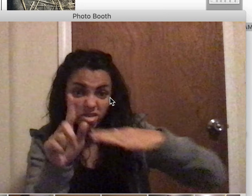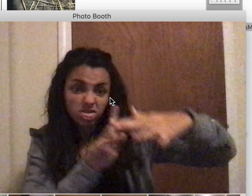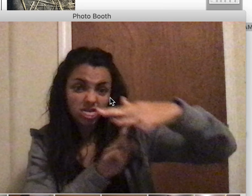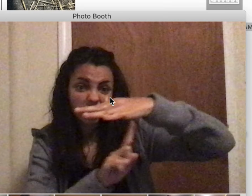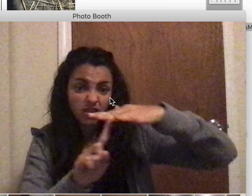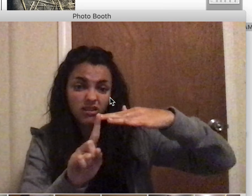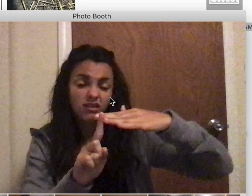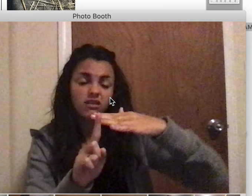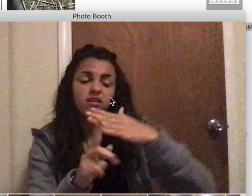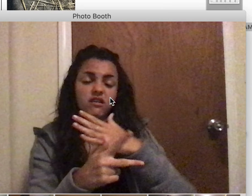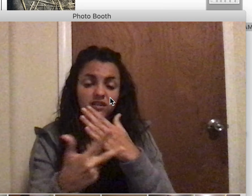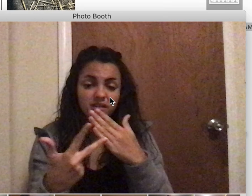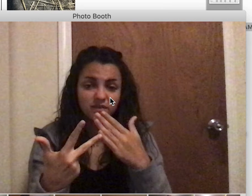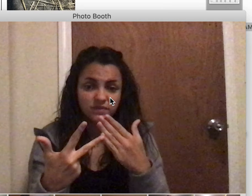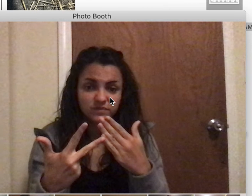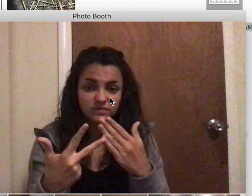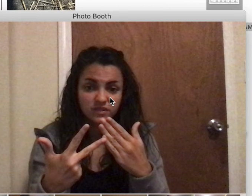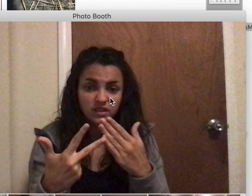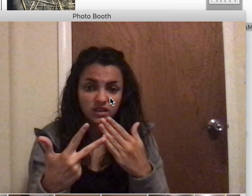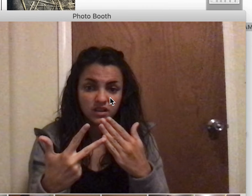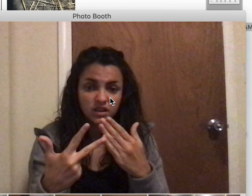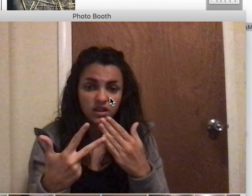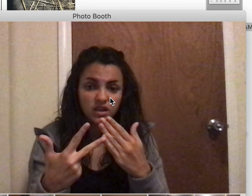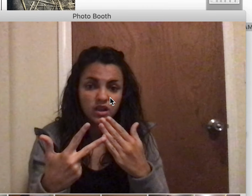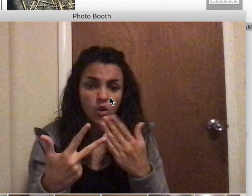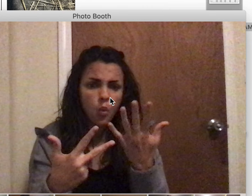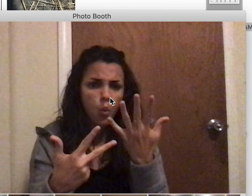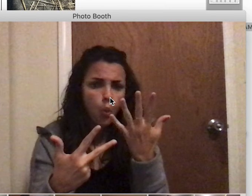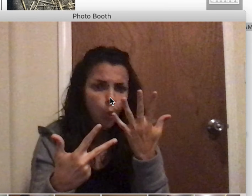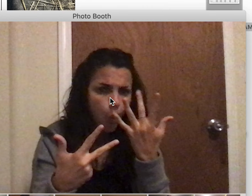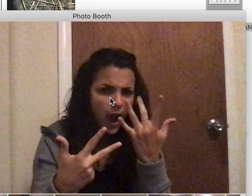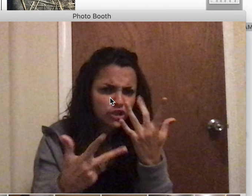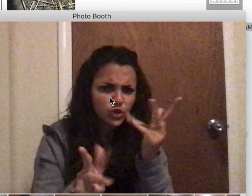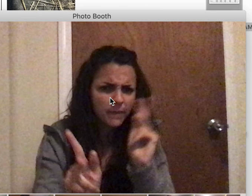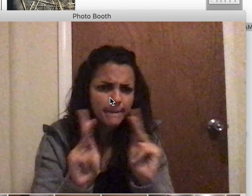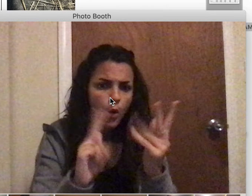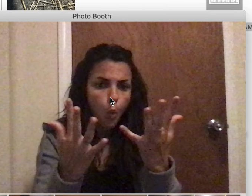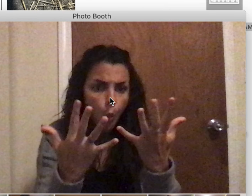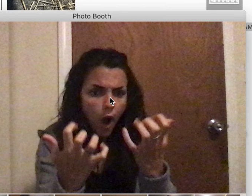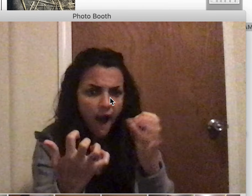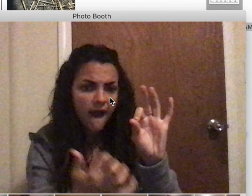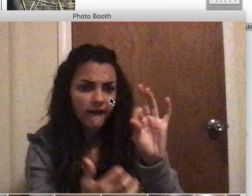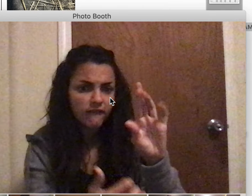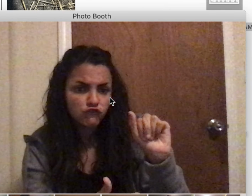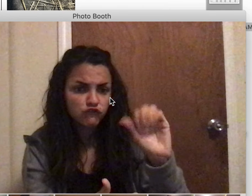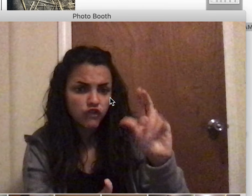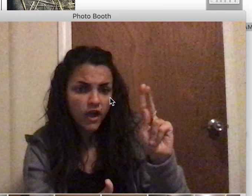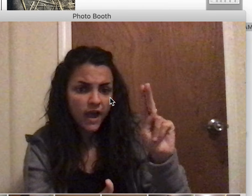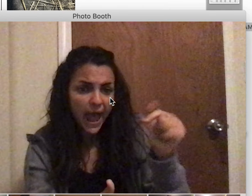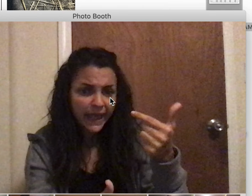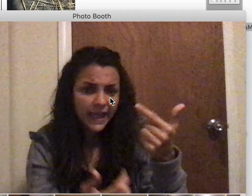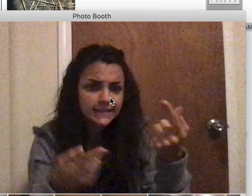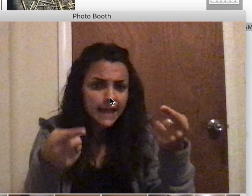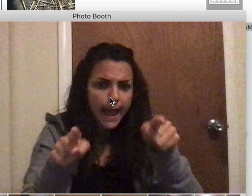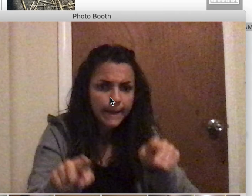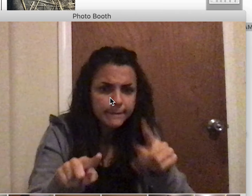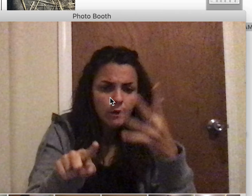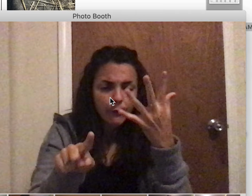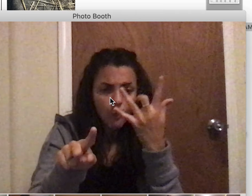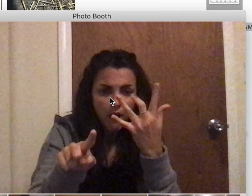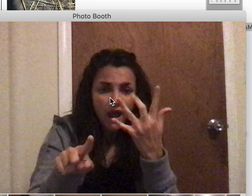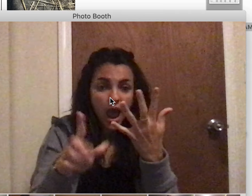What are the incentives to allowing this to happen? I want you to keep in mind